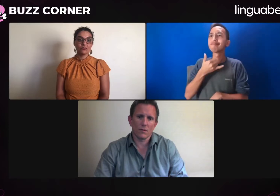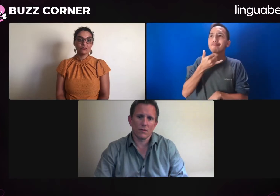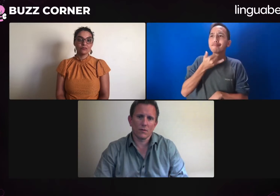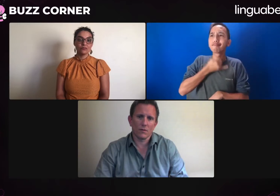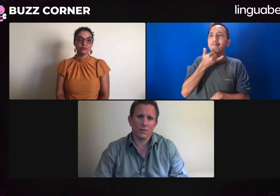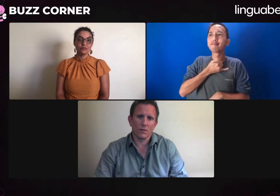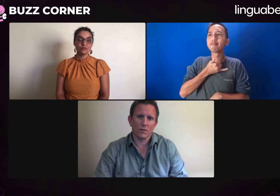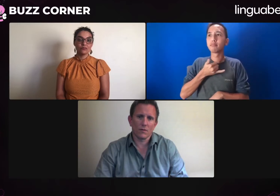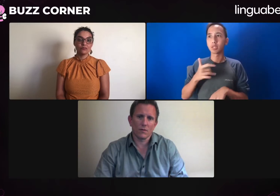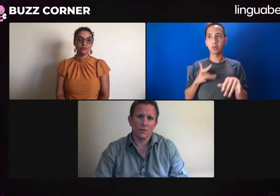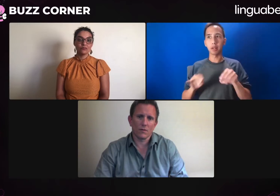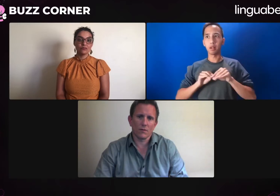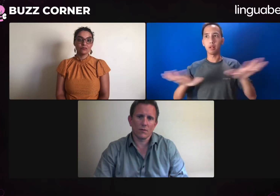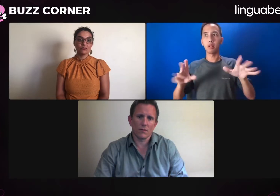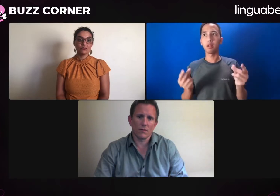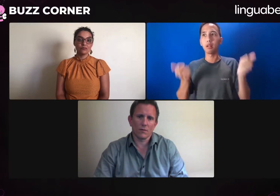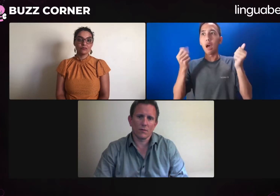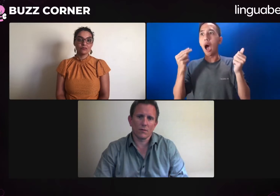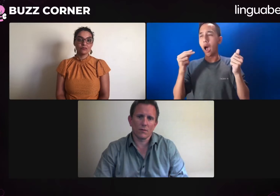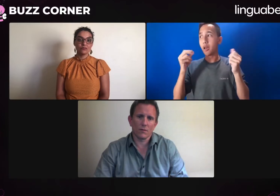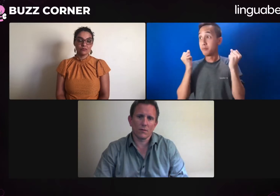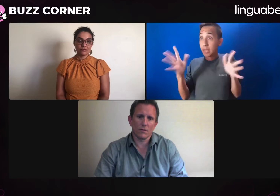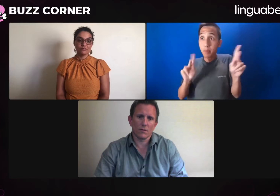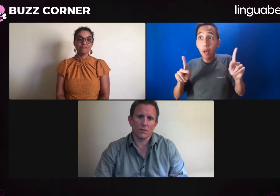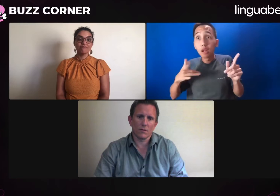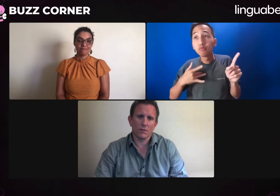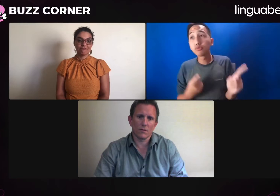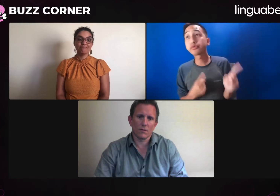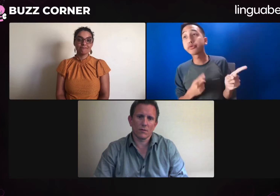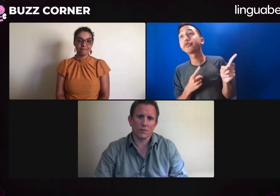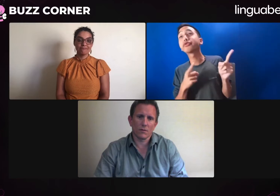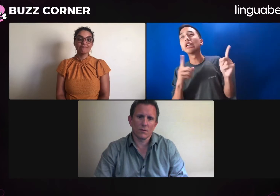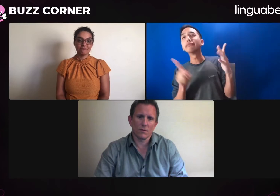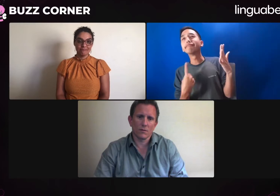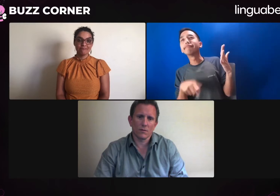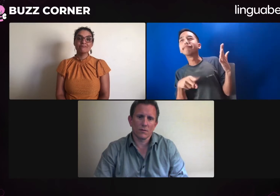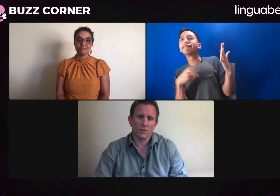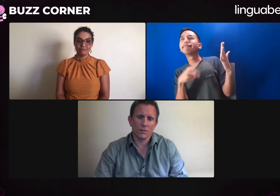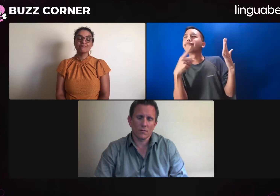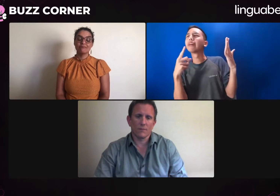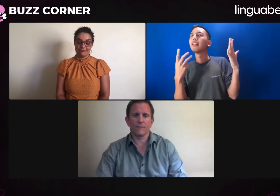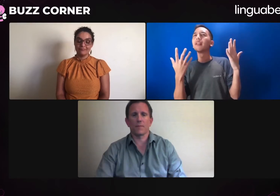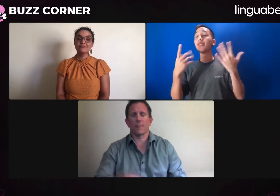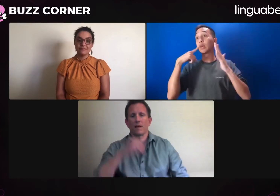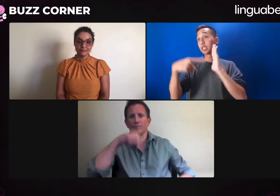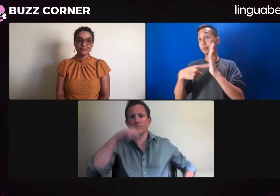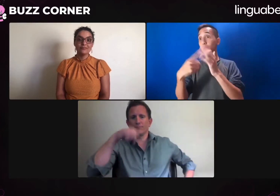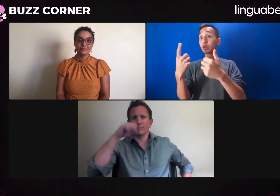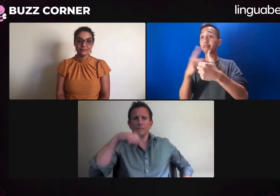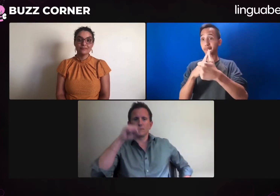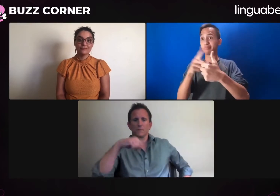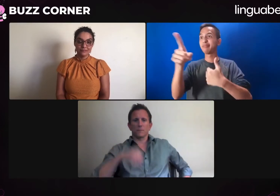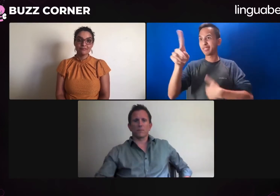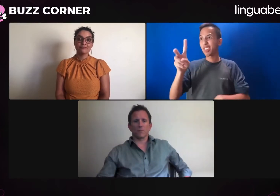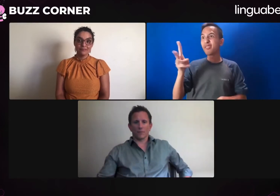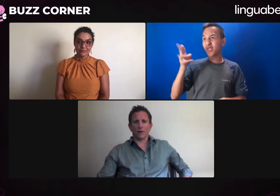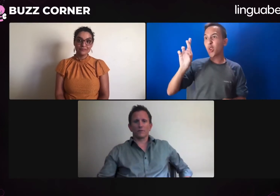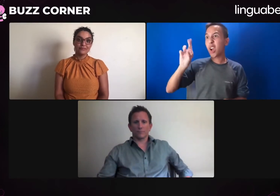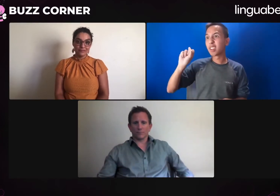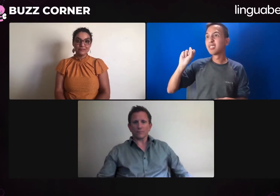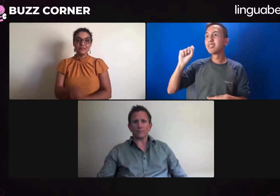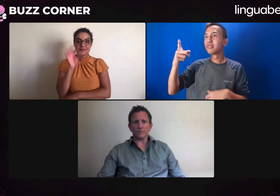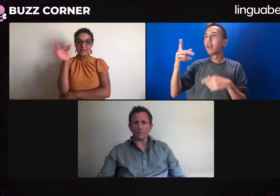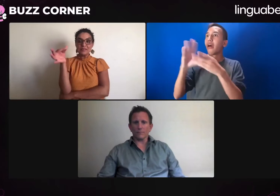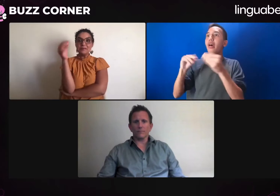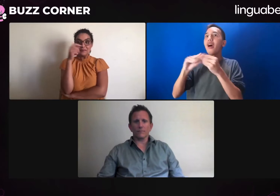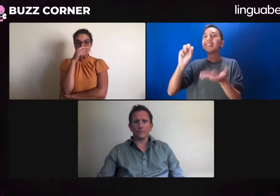brown interpreter that may have made an error, then that error spreads like wildfire,